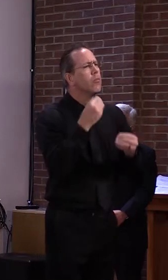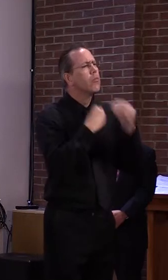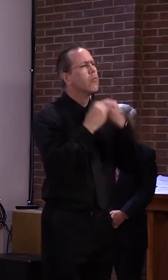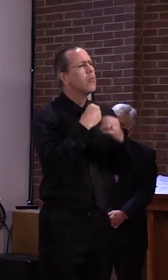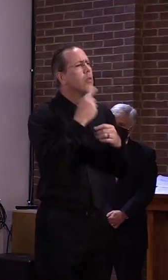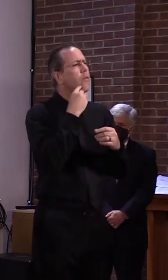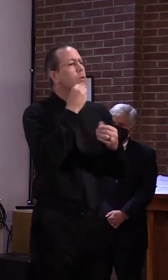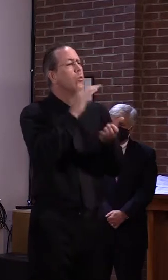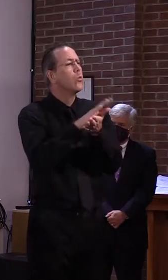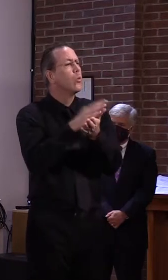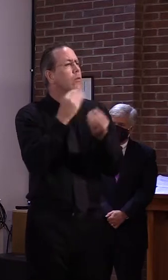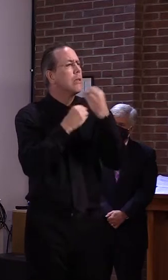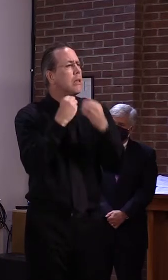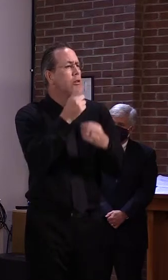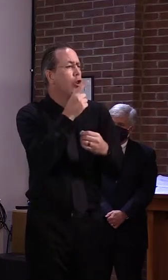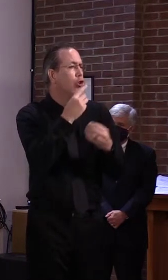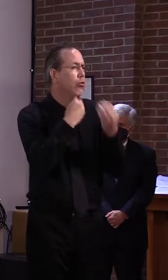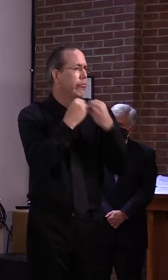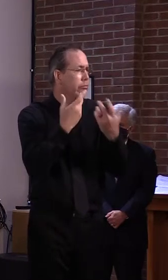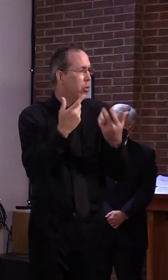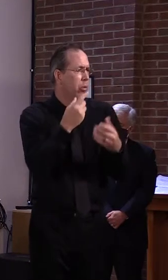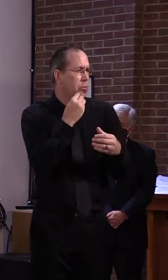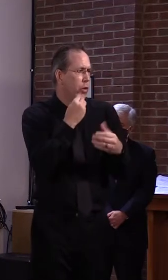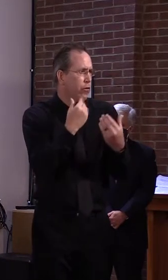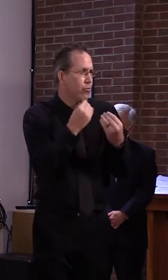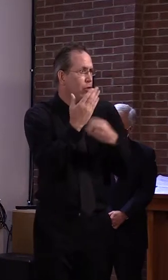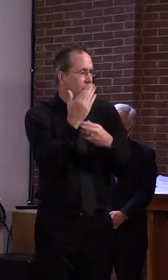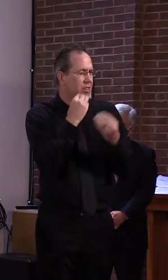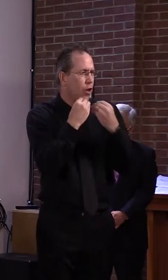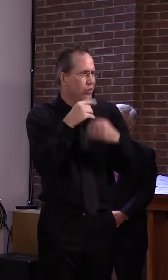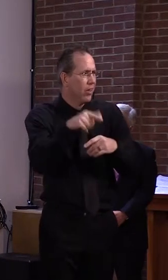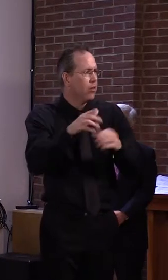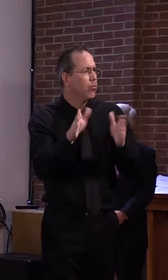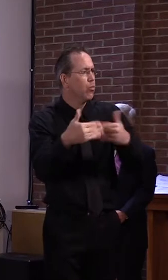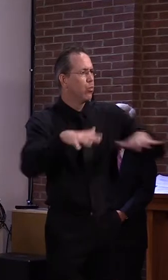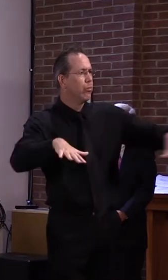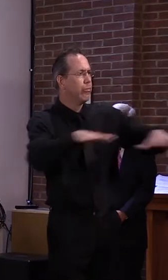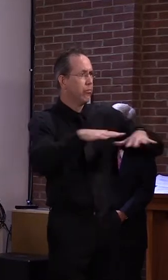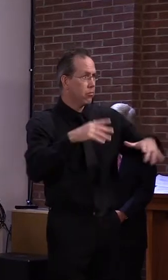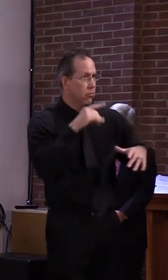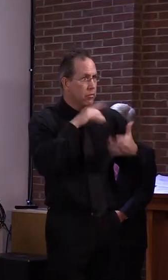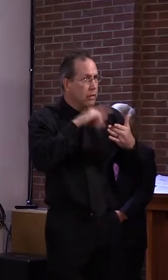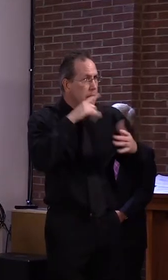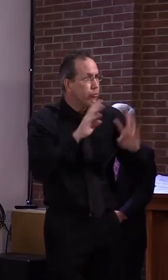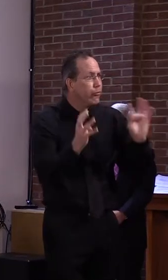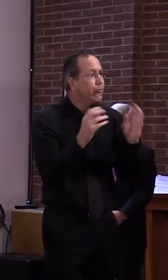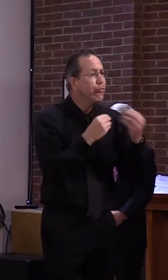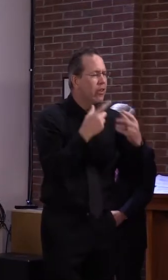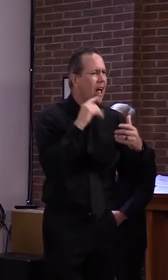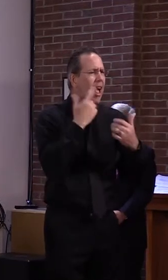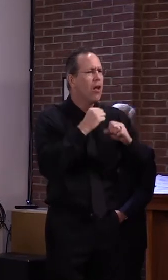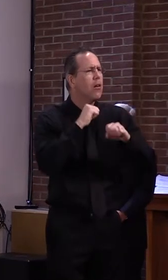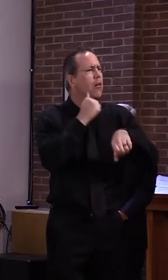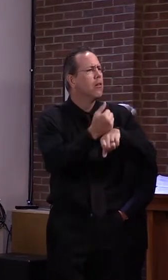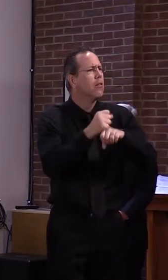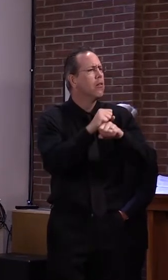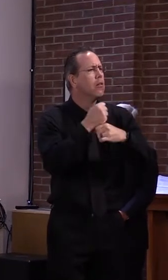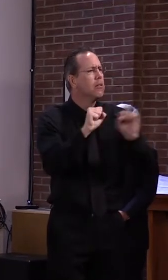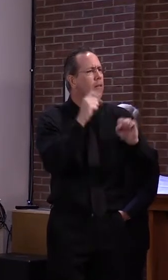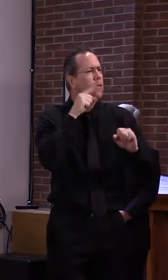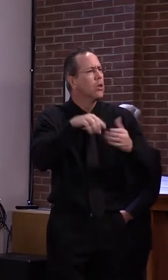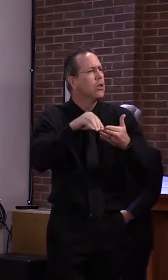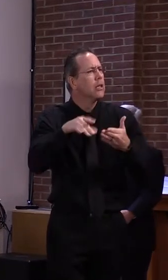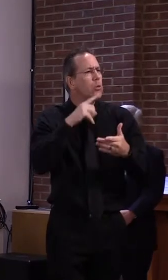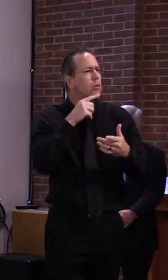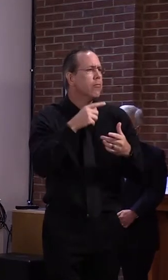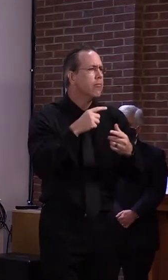knowledge, but it is a good example of something that might emerge locally. But I would say our schools are very skilled at managing that issue. That's an issue